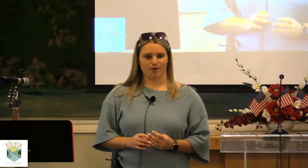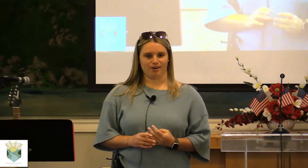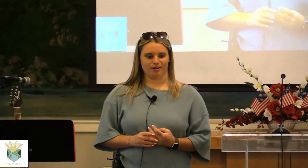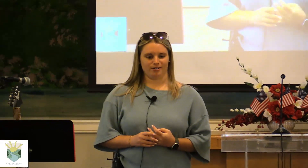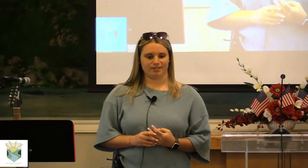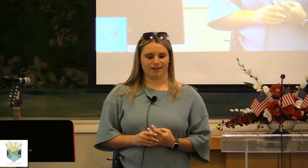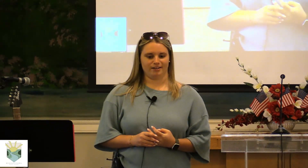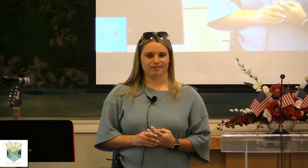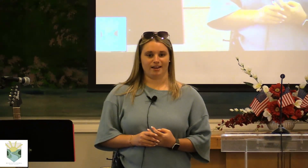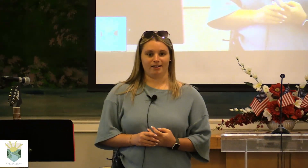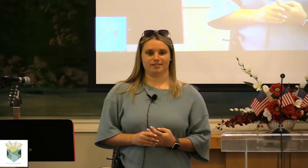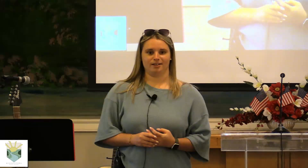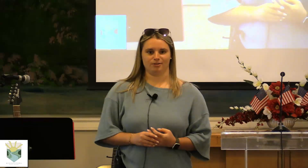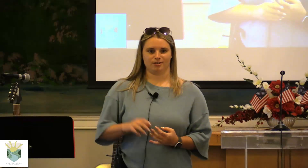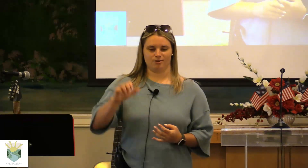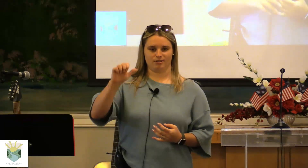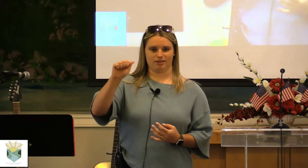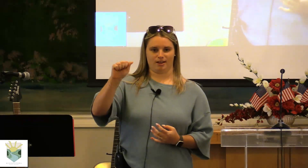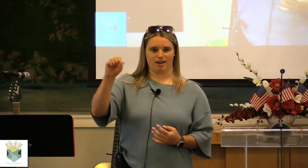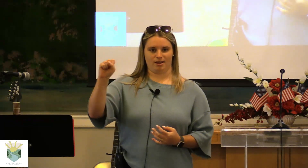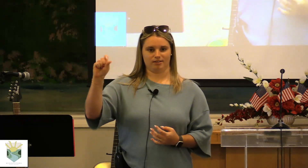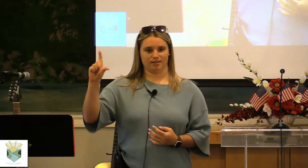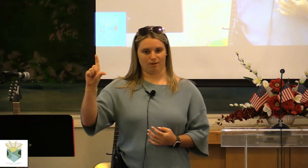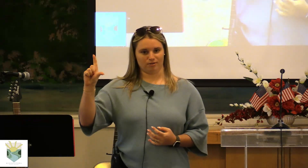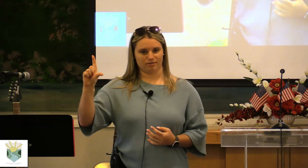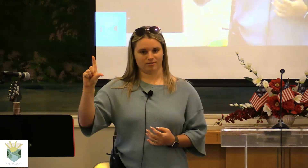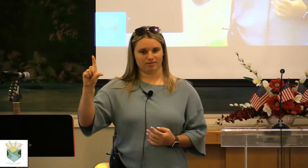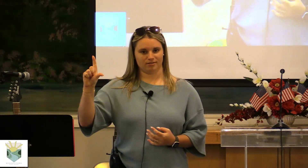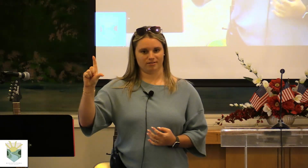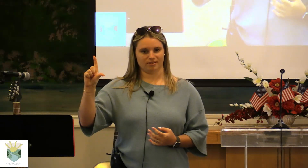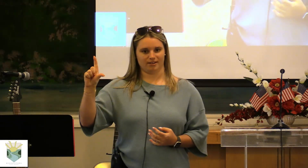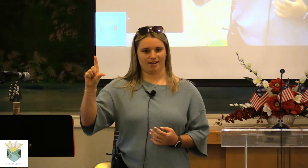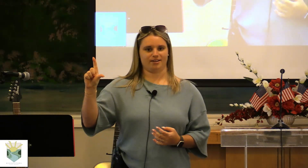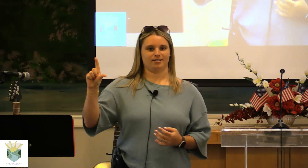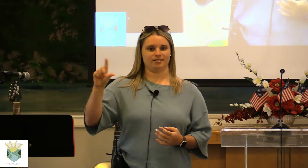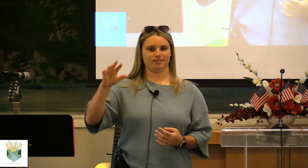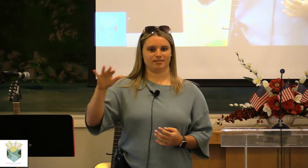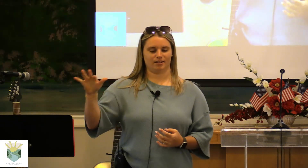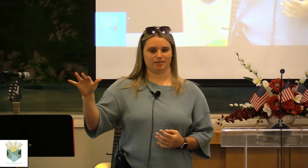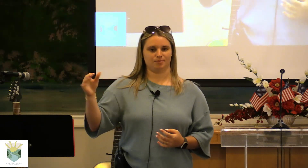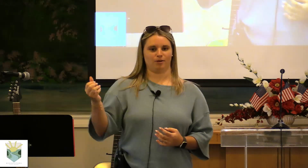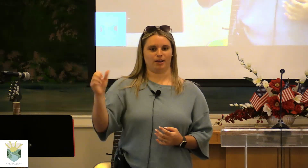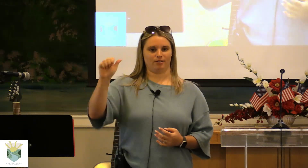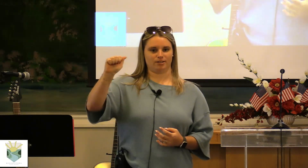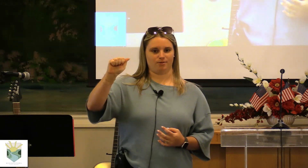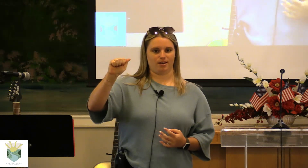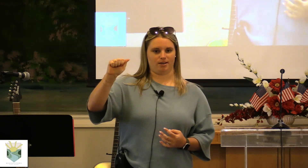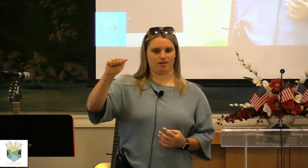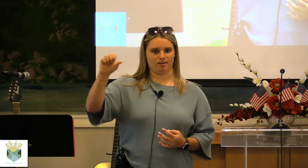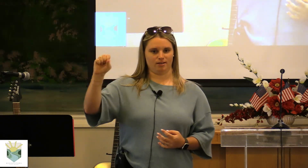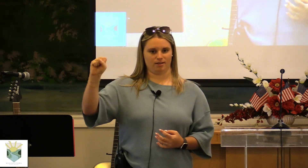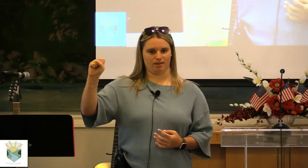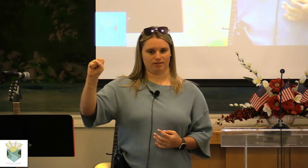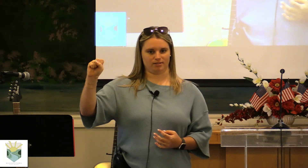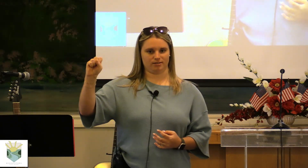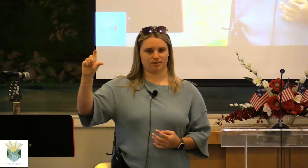word, sign ASL. So you can say ASL like spelled out, so